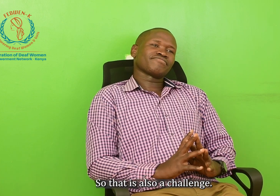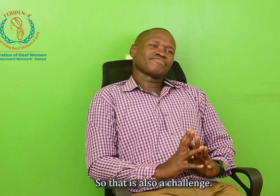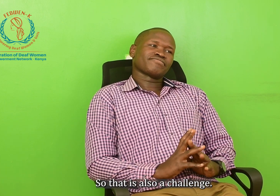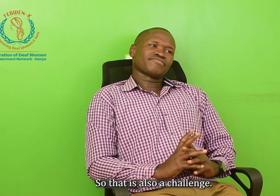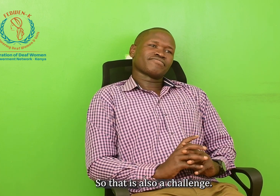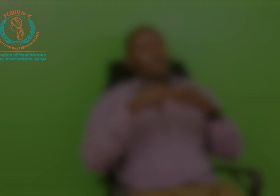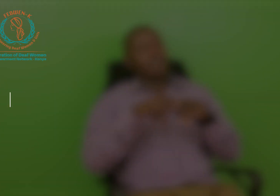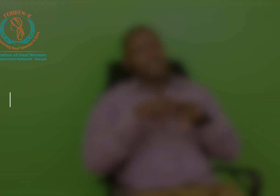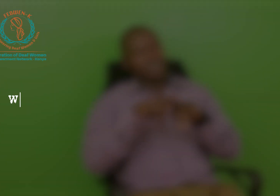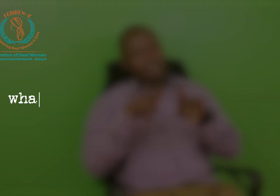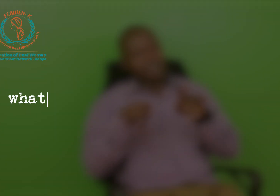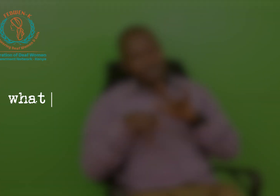challenge.